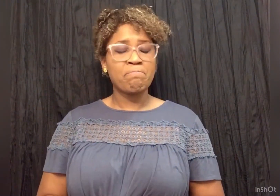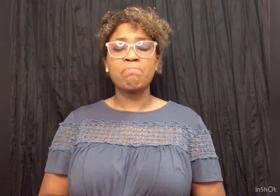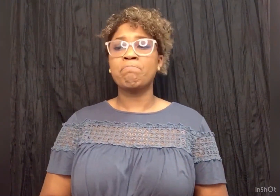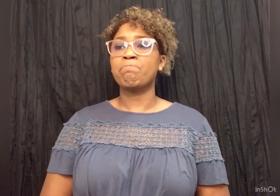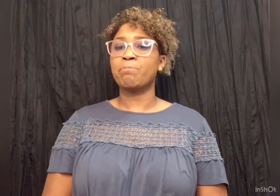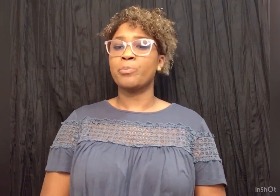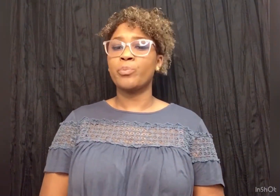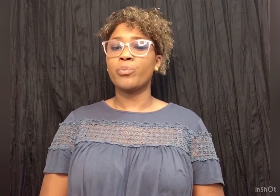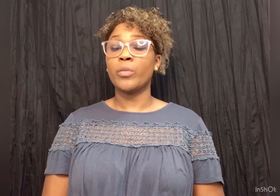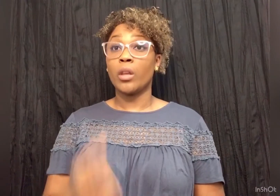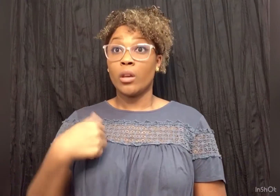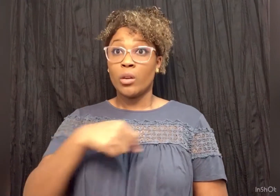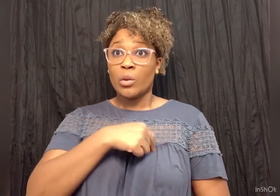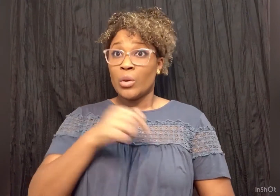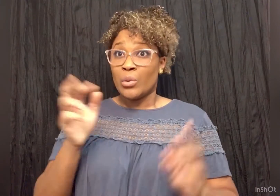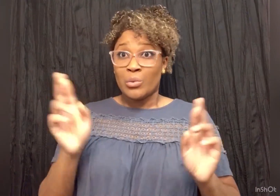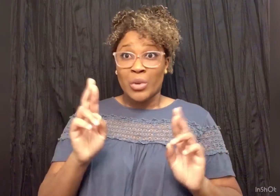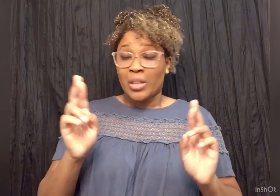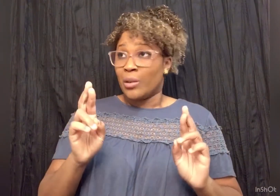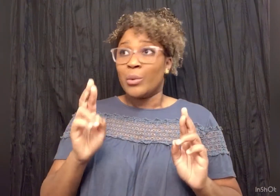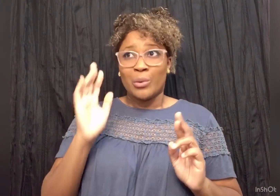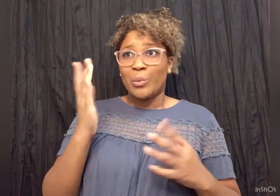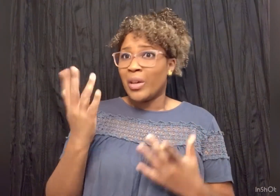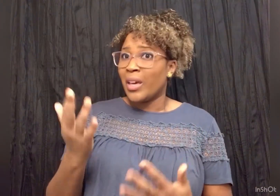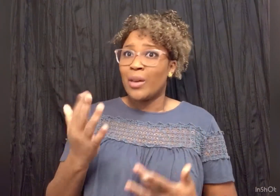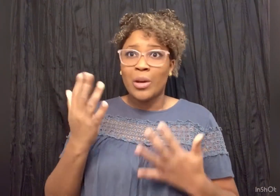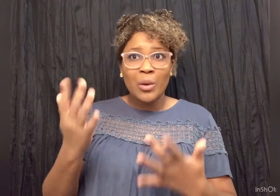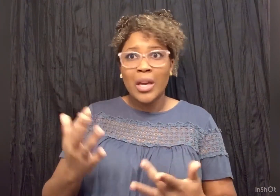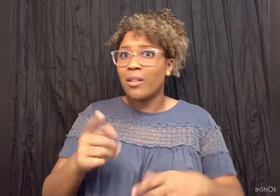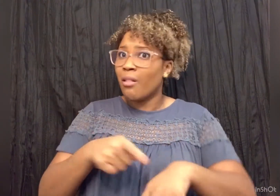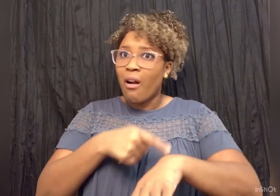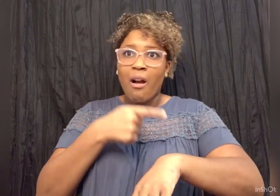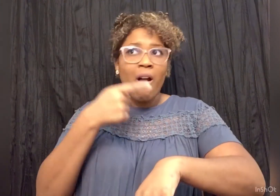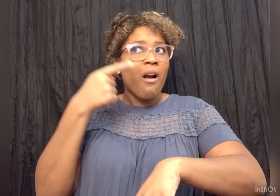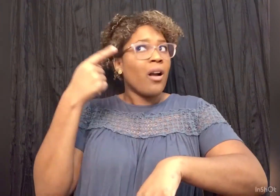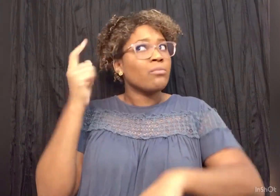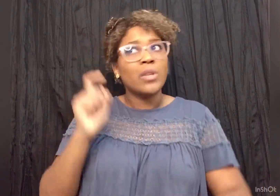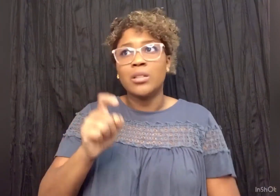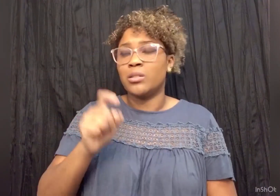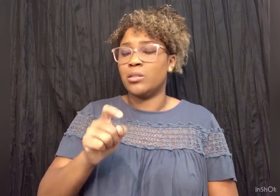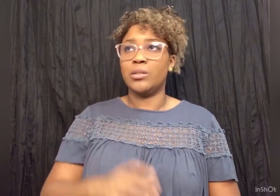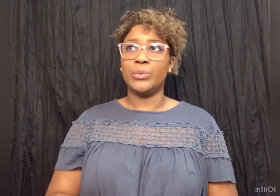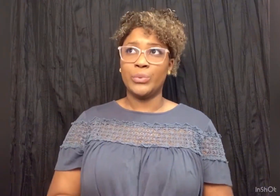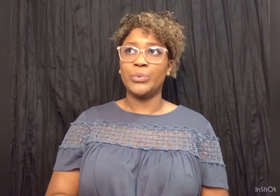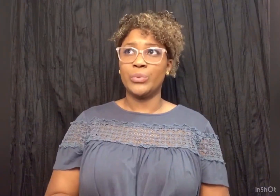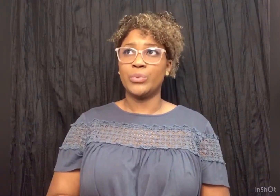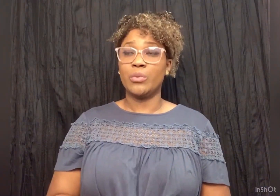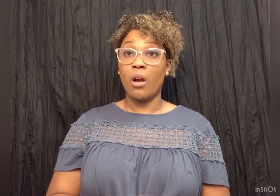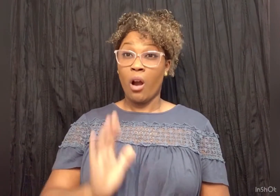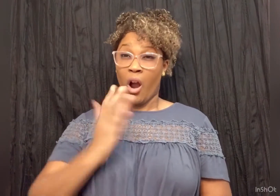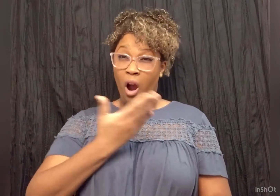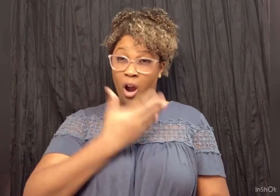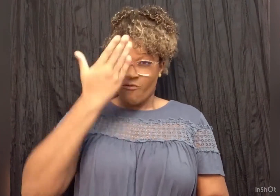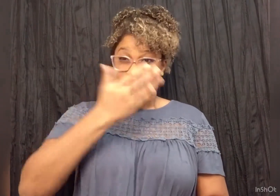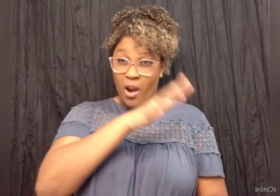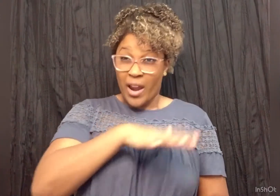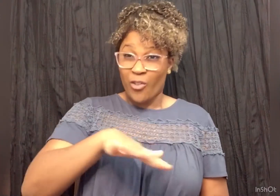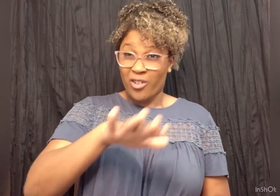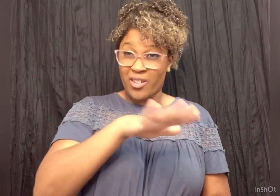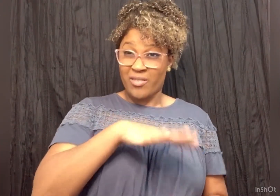We were ready to wait as long as necessary. The courtyard turned into something like an